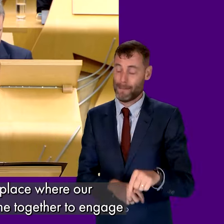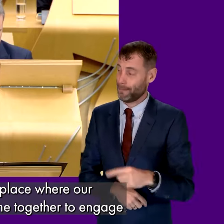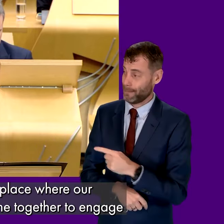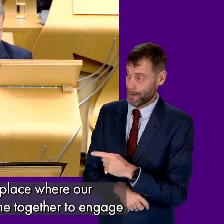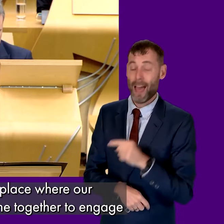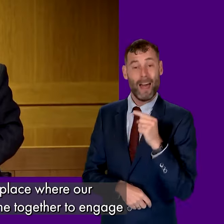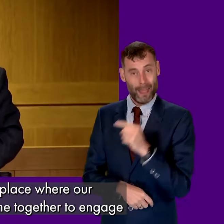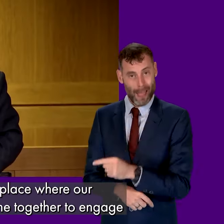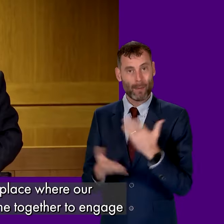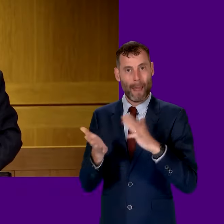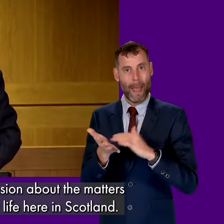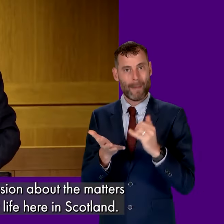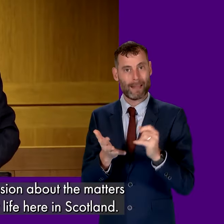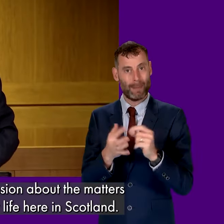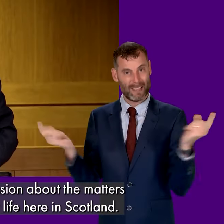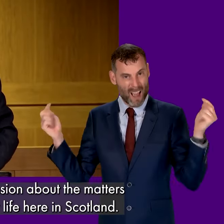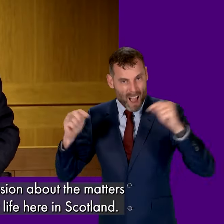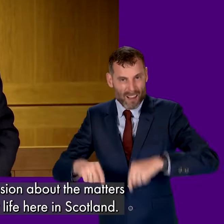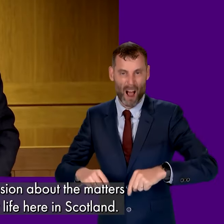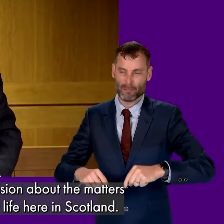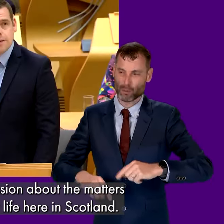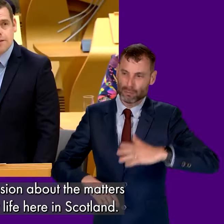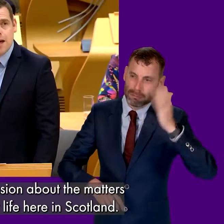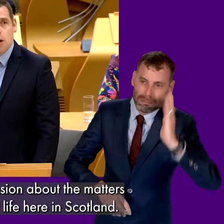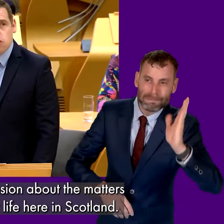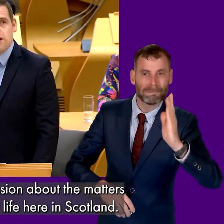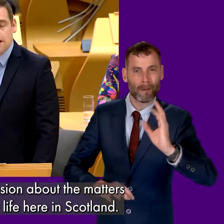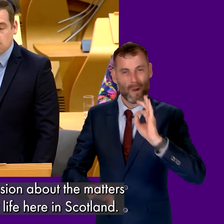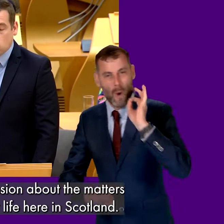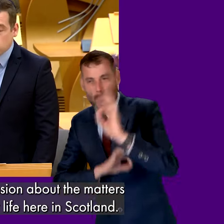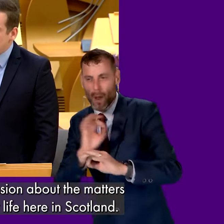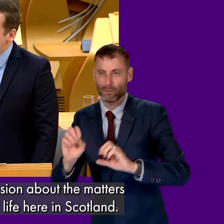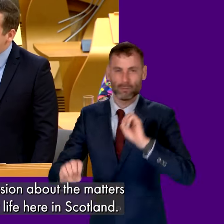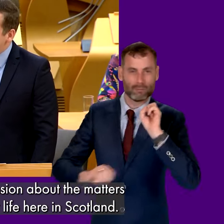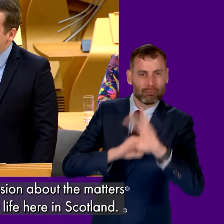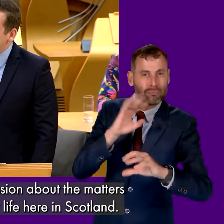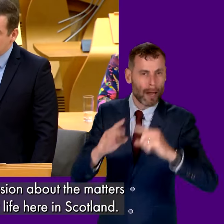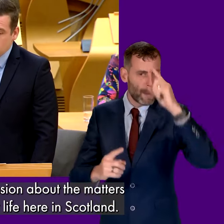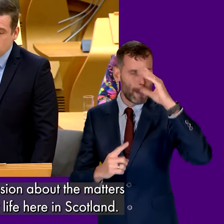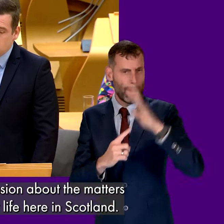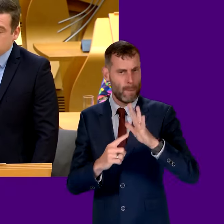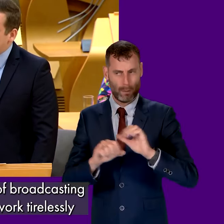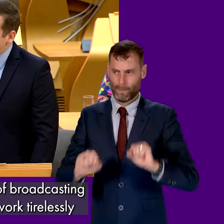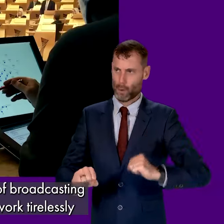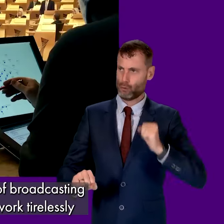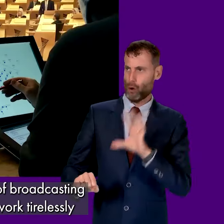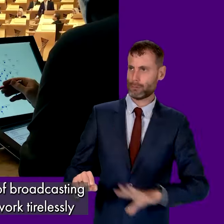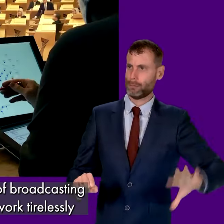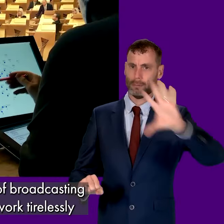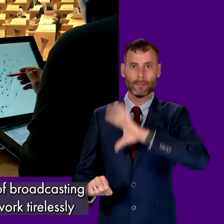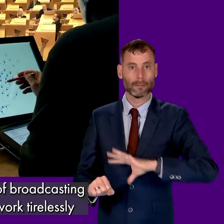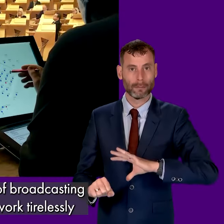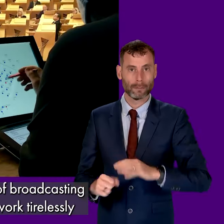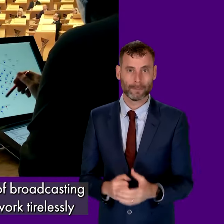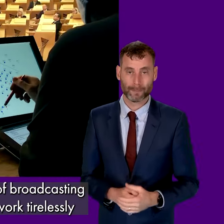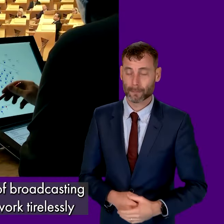come together to engage and speak with passion about the matters affecting everyday life here in Scotland. Our team